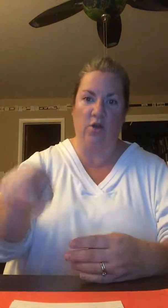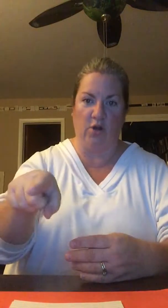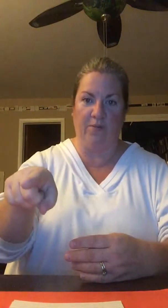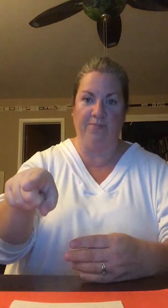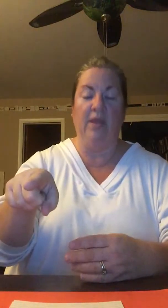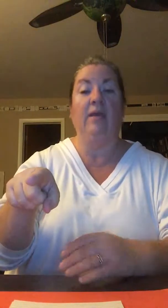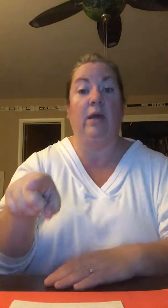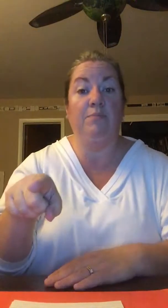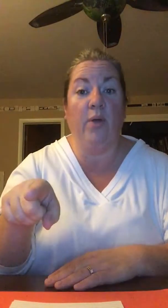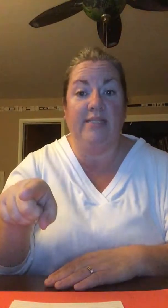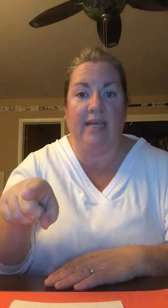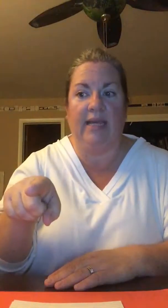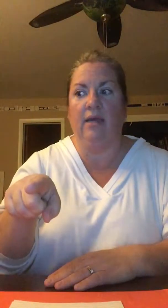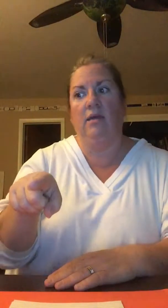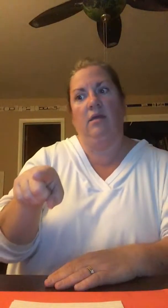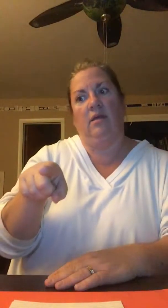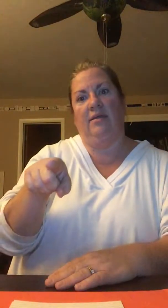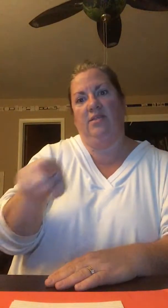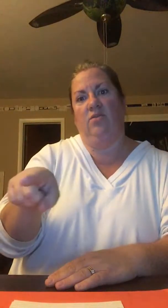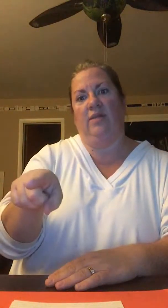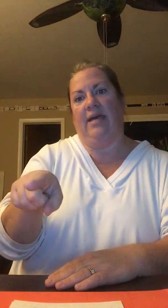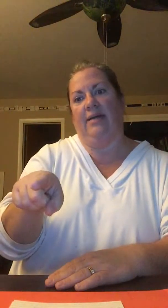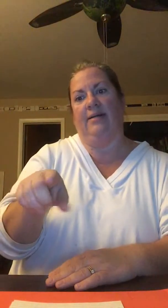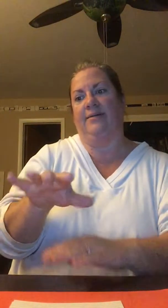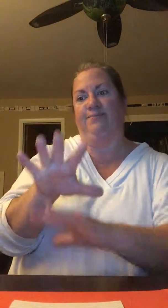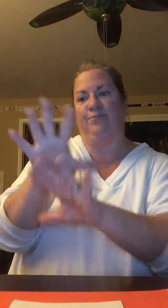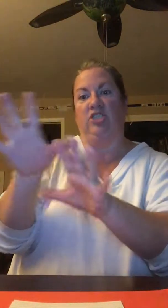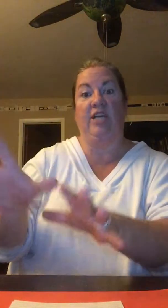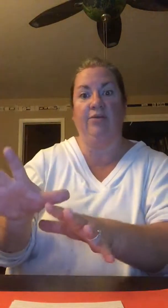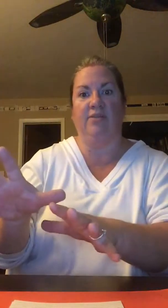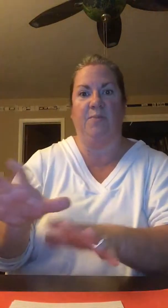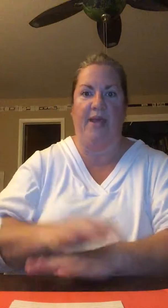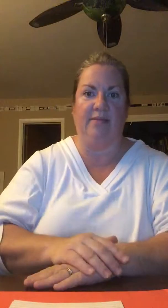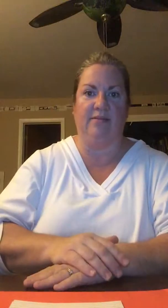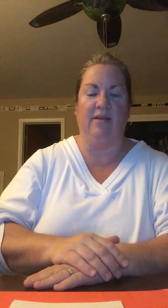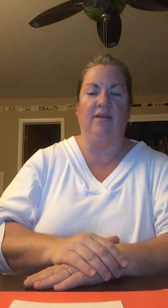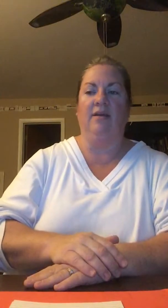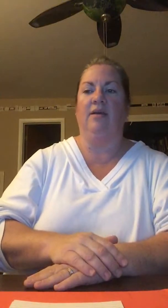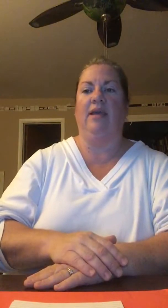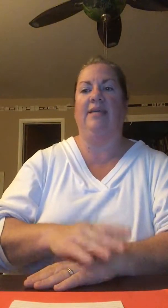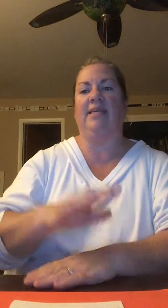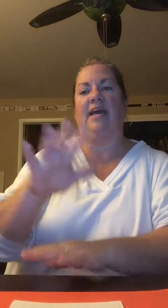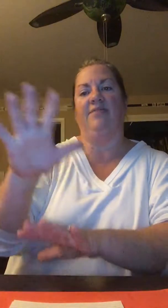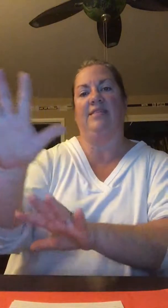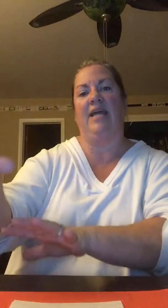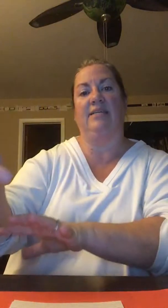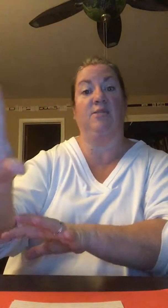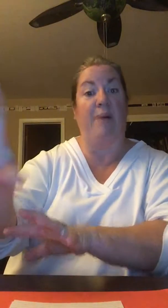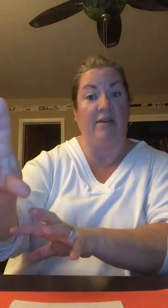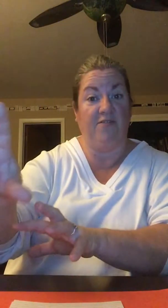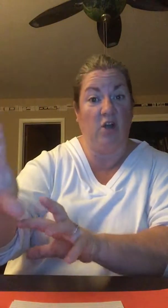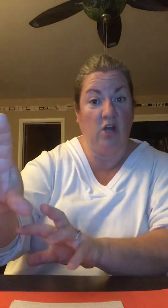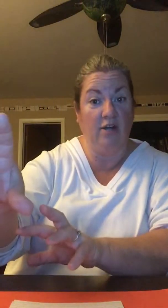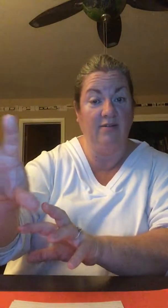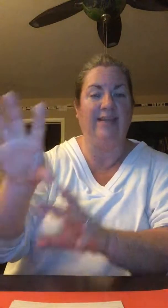her. Now I'm pointing into like a general space. It's like I've assigned a spot for her,